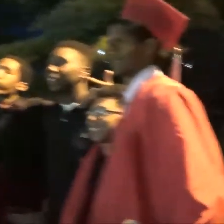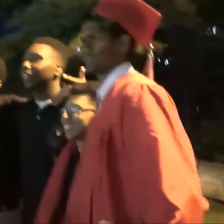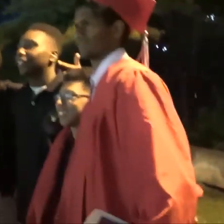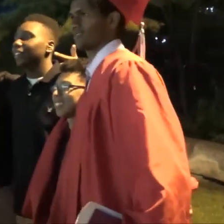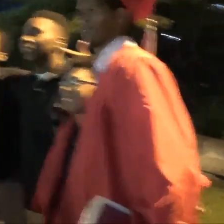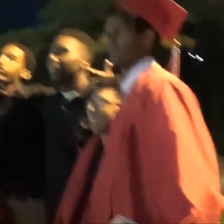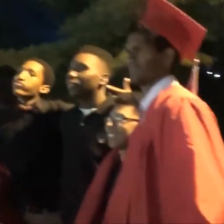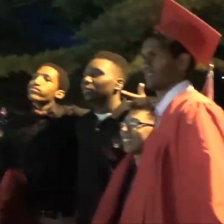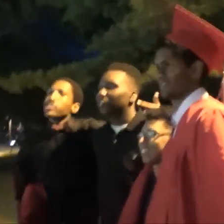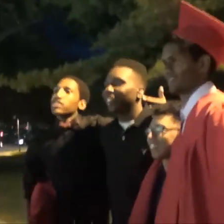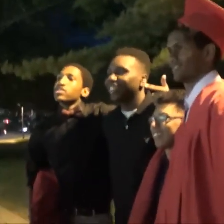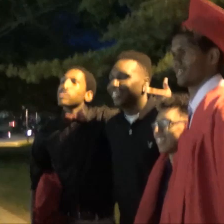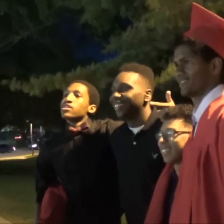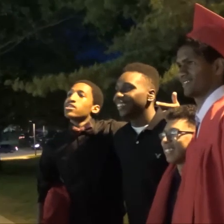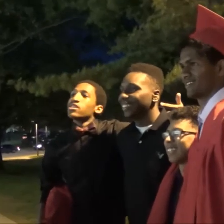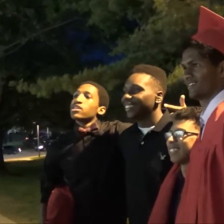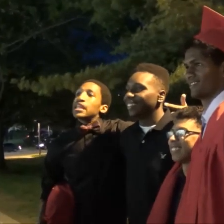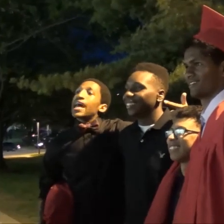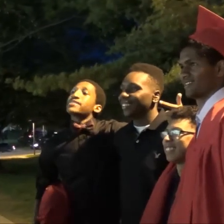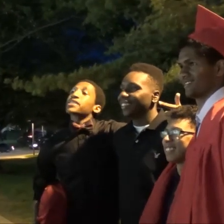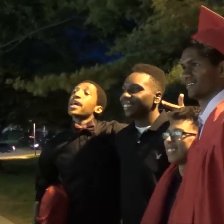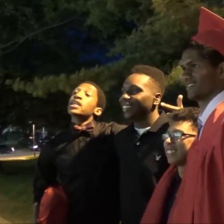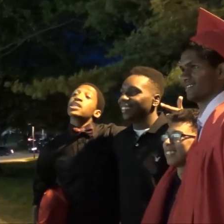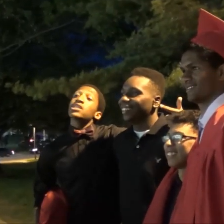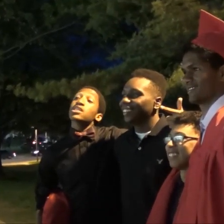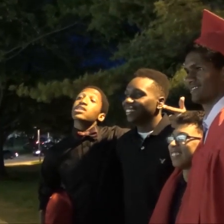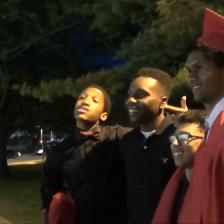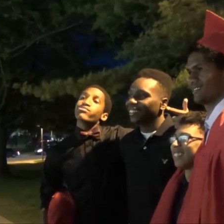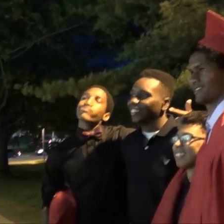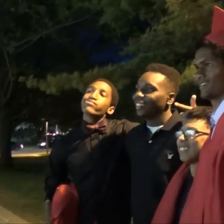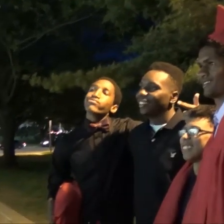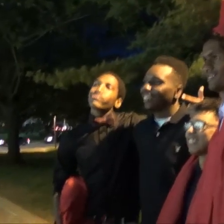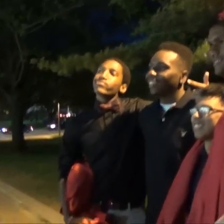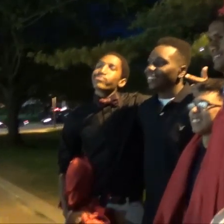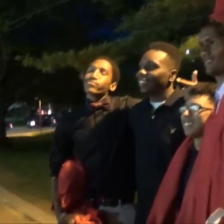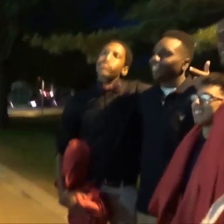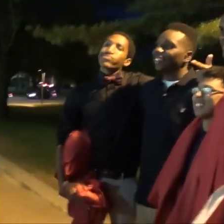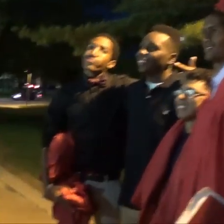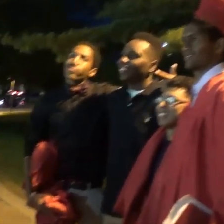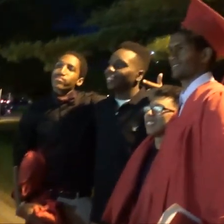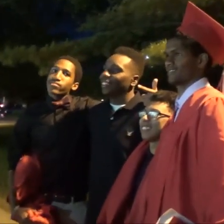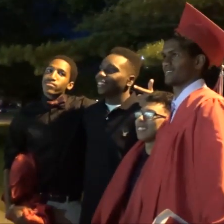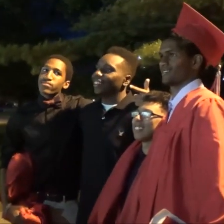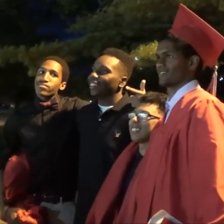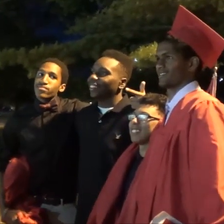dark skin on three. One. Dark skin. Light skin. Dark skin. Darkness.